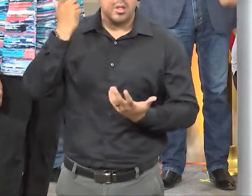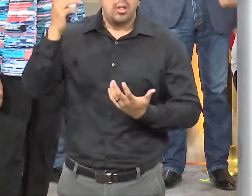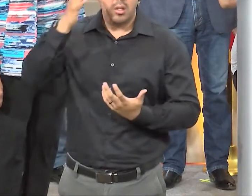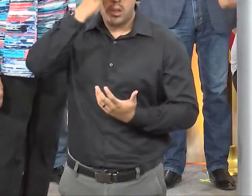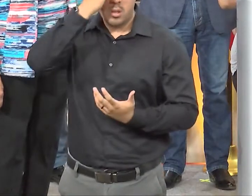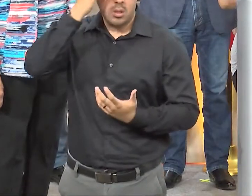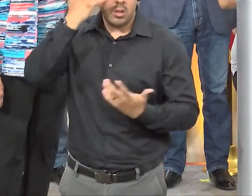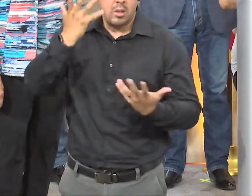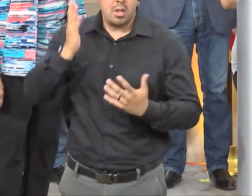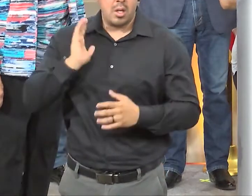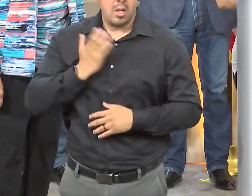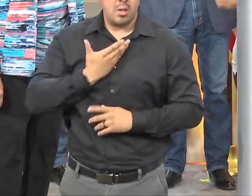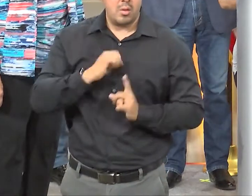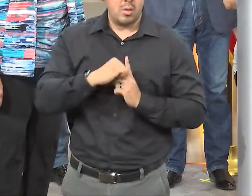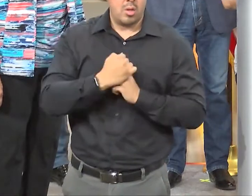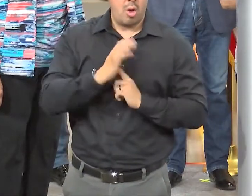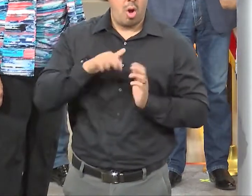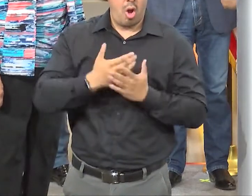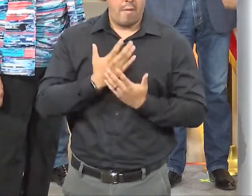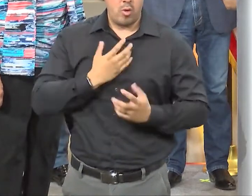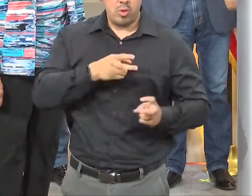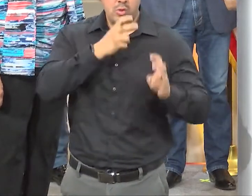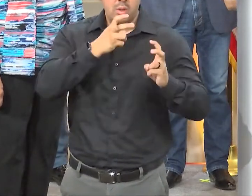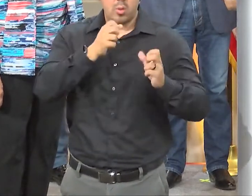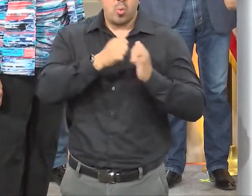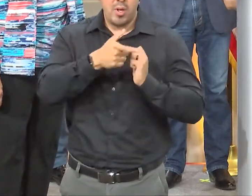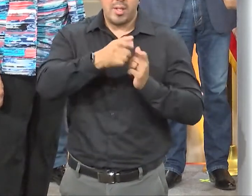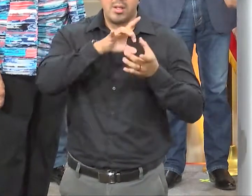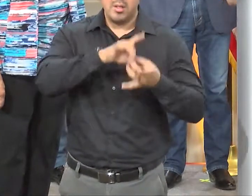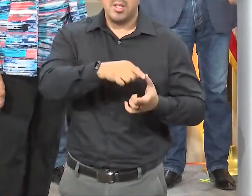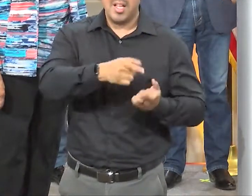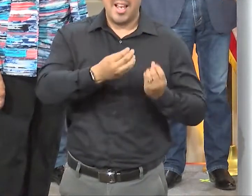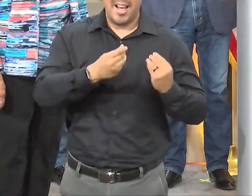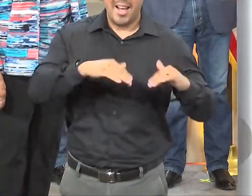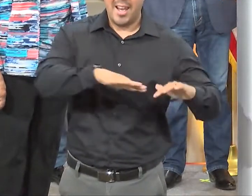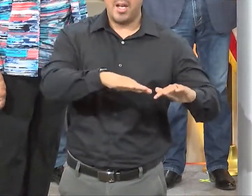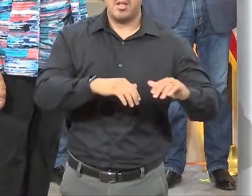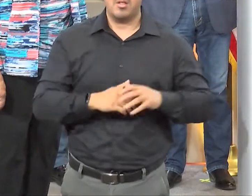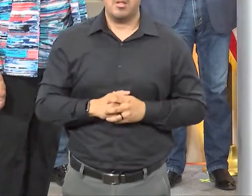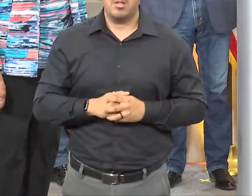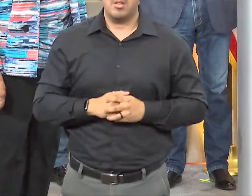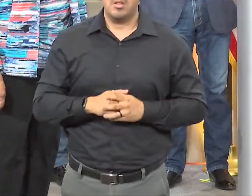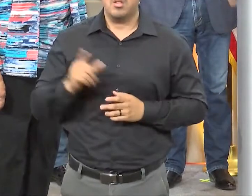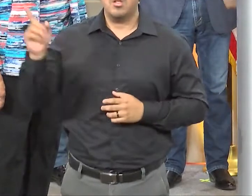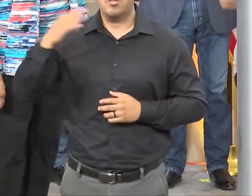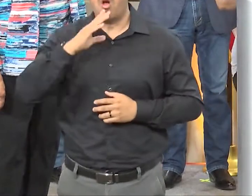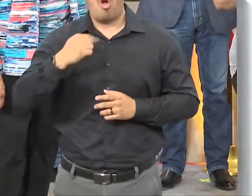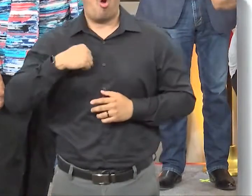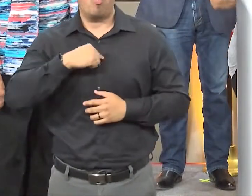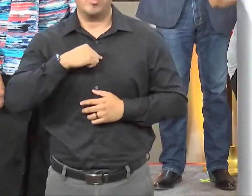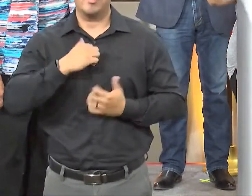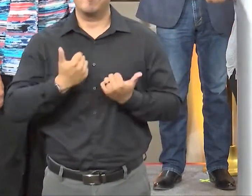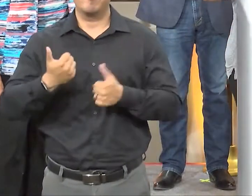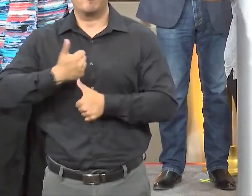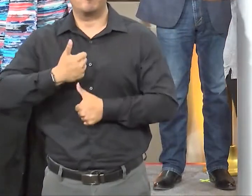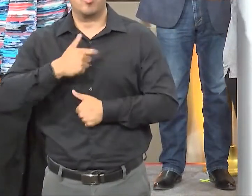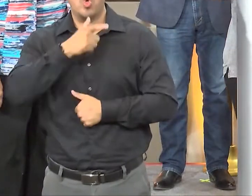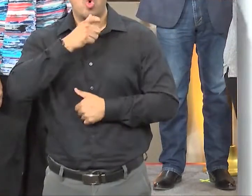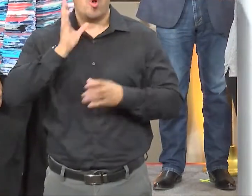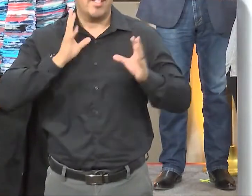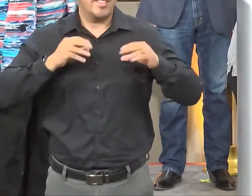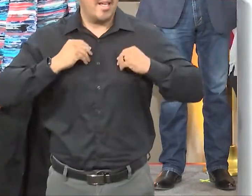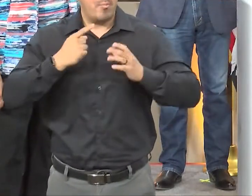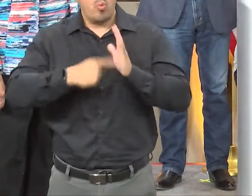seem to forget that in our case, our deed restrictions run with the land. And then their only response is, well, we're self-appointing ourselves to decide what is acceptable